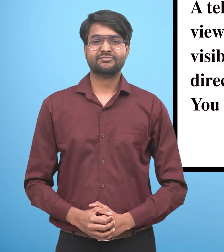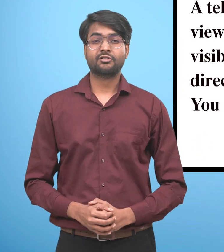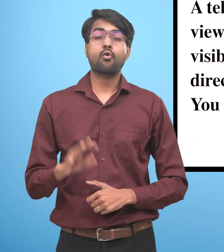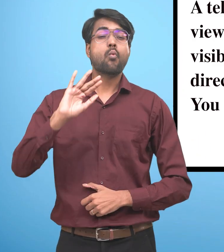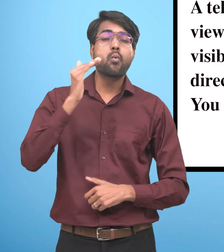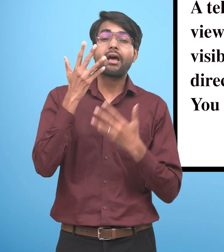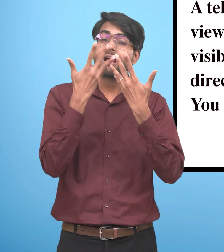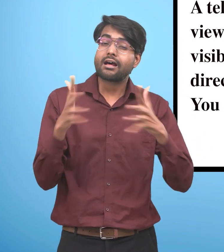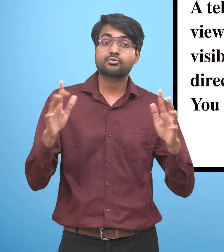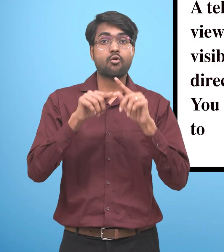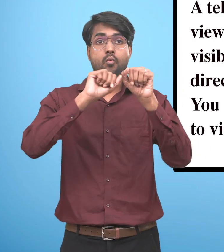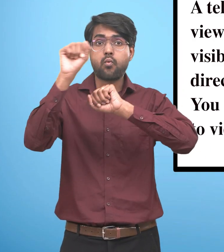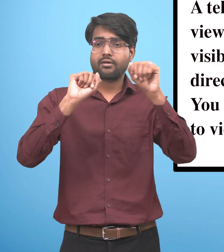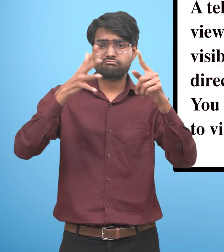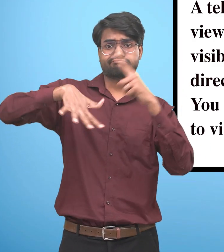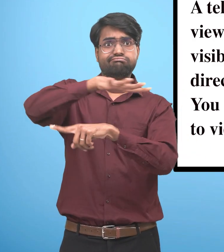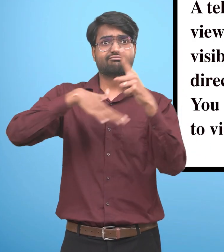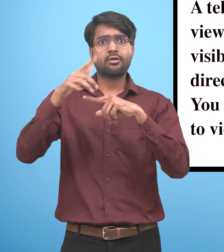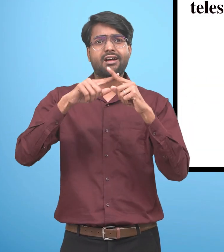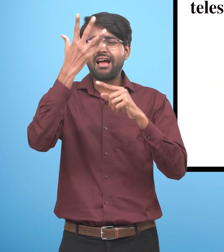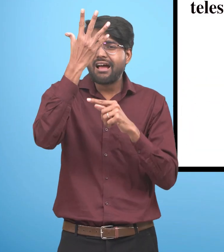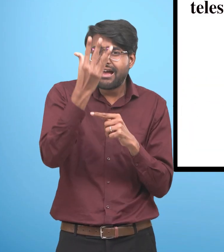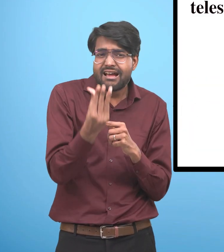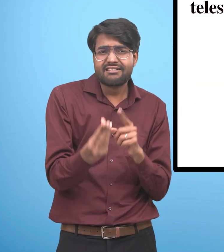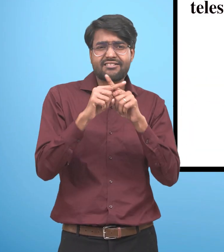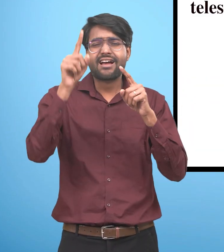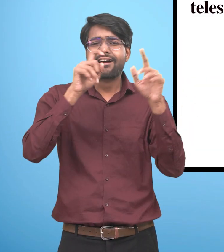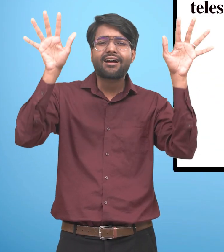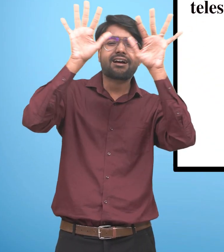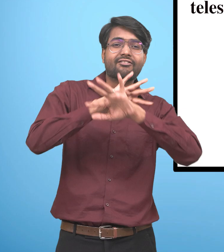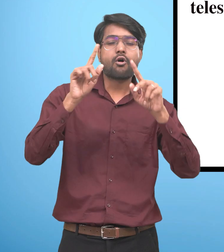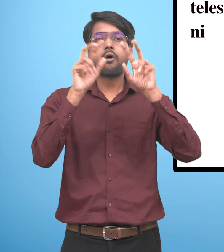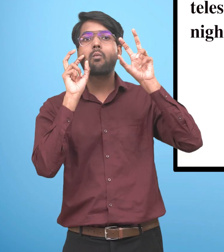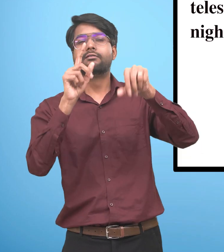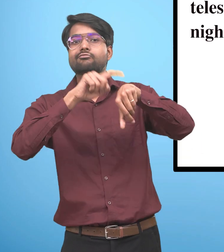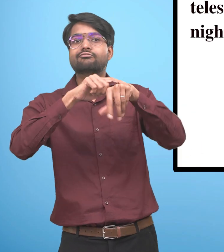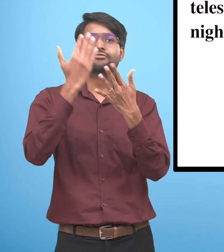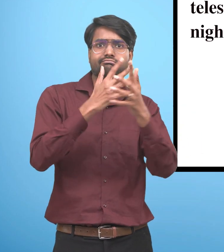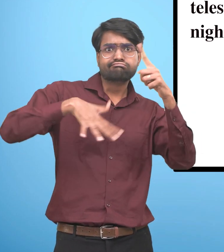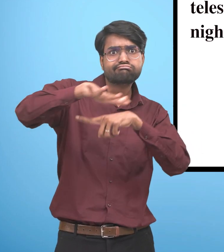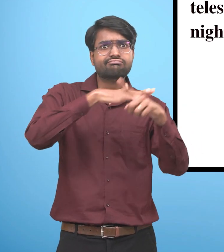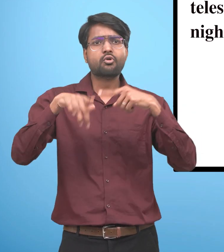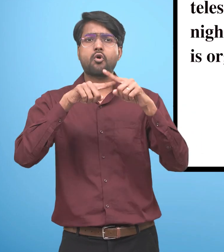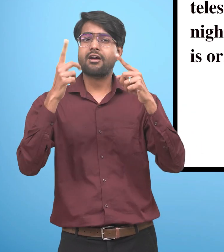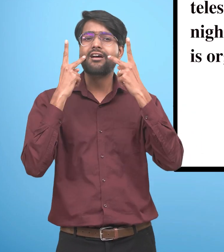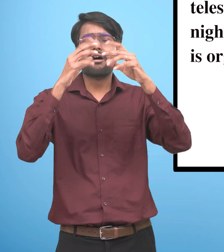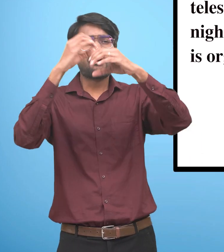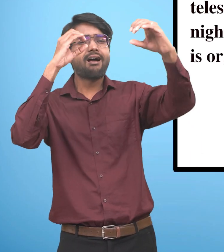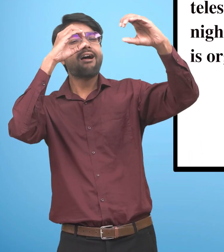You may get an opportunity to view the sky through a telescope whenever a night sky watching event is organized